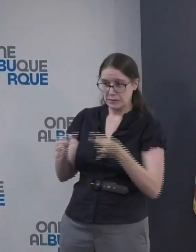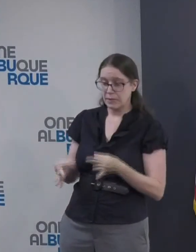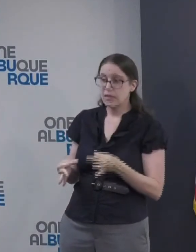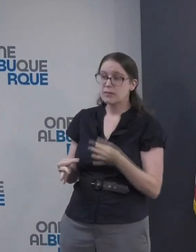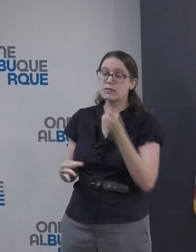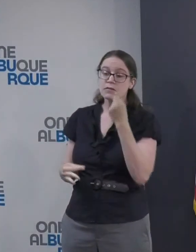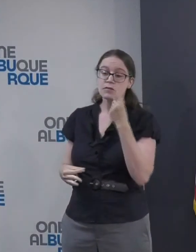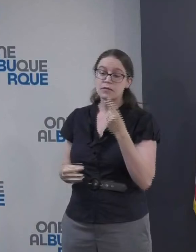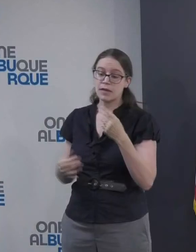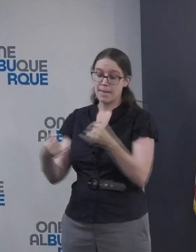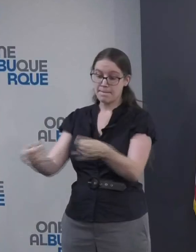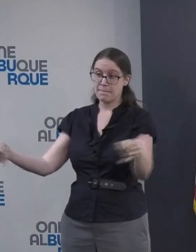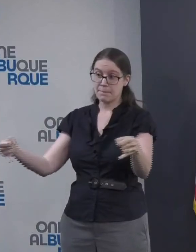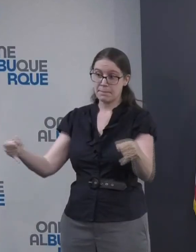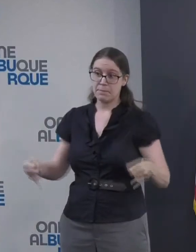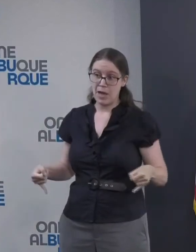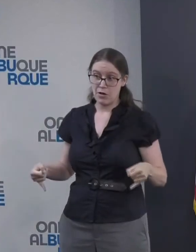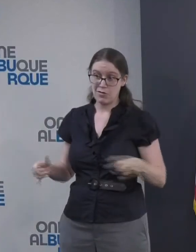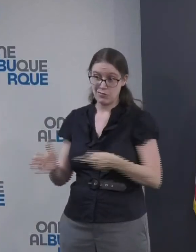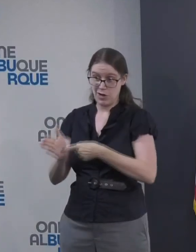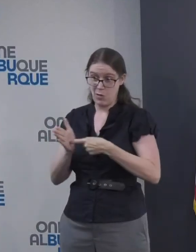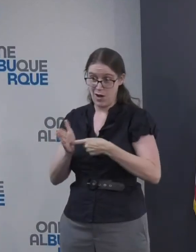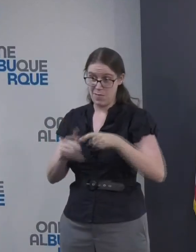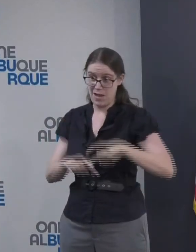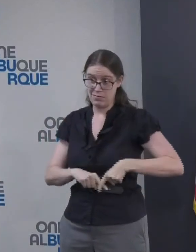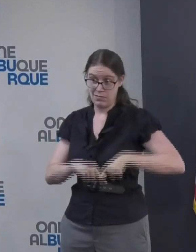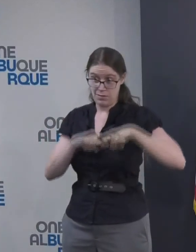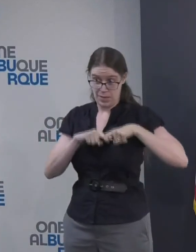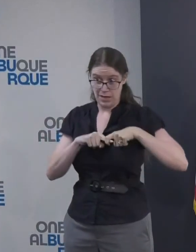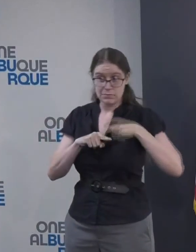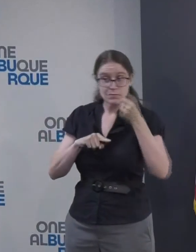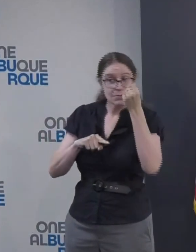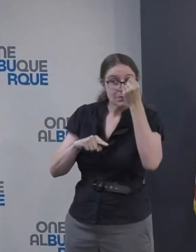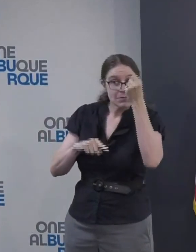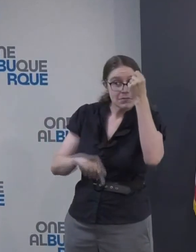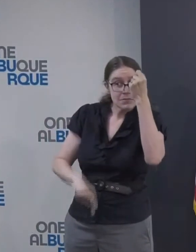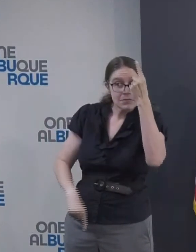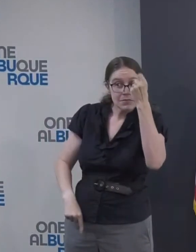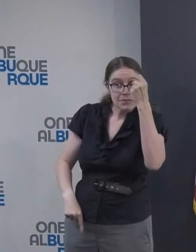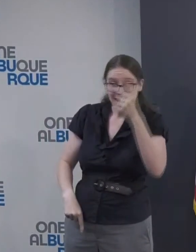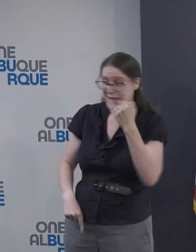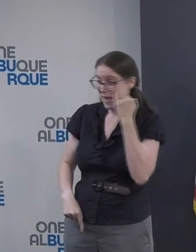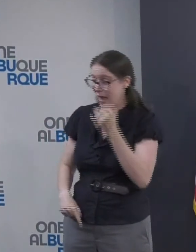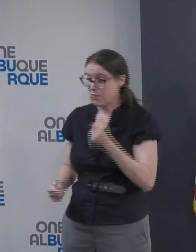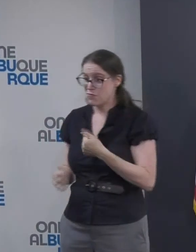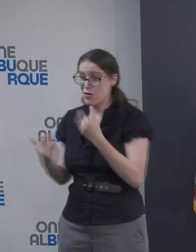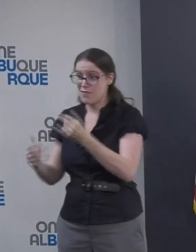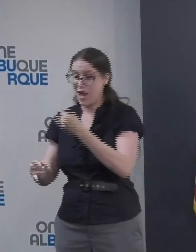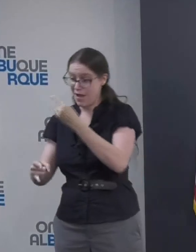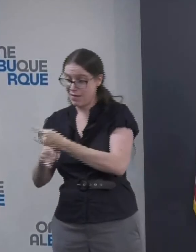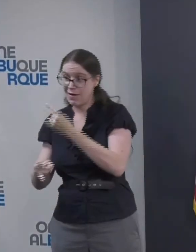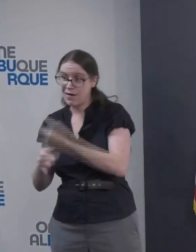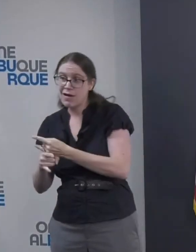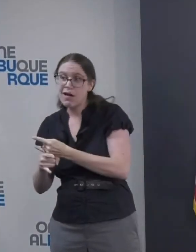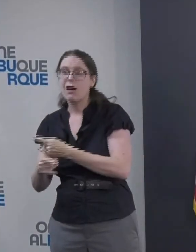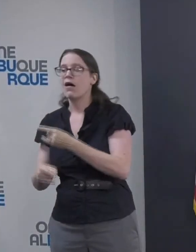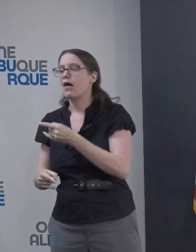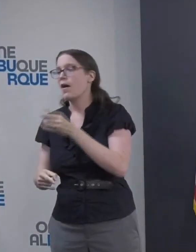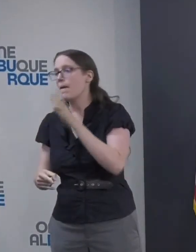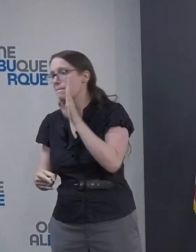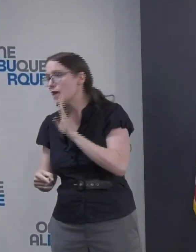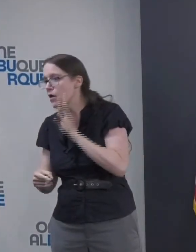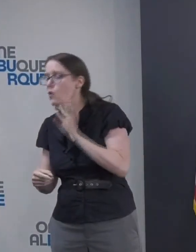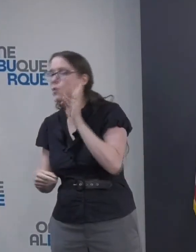the barrier requirement that we are suspending does not pertain to businesses that are serving beer, wine, or